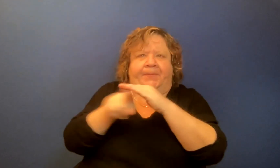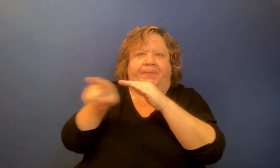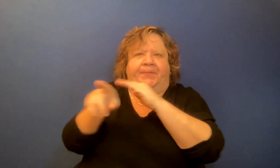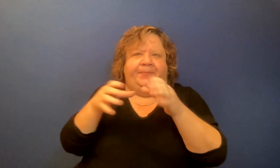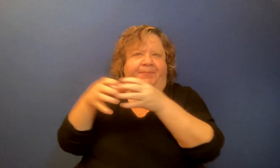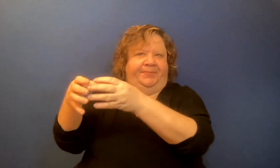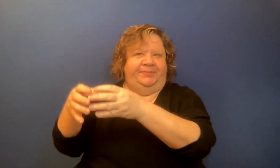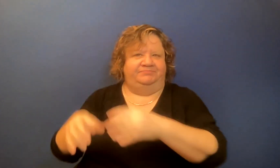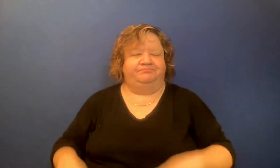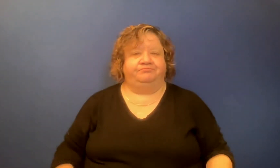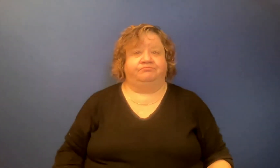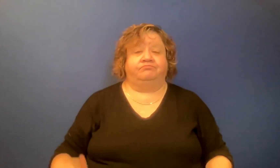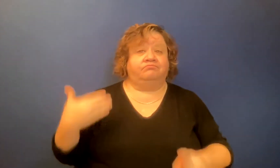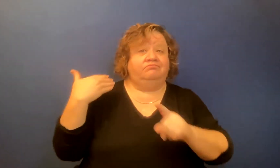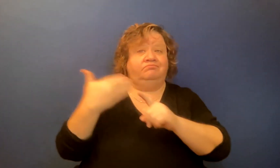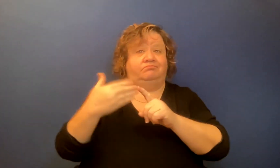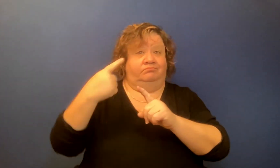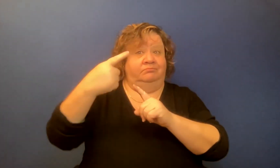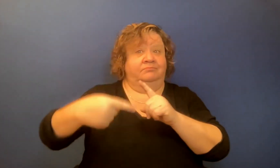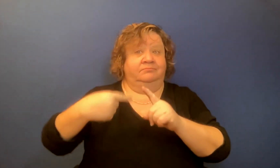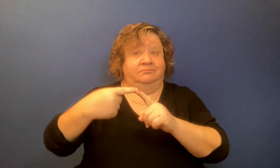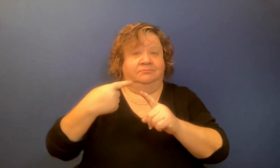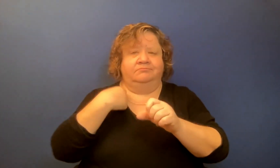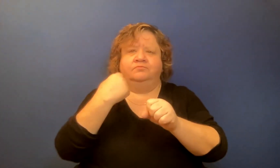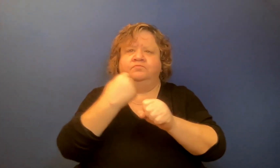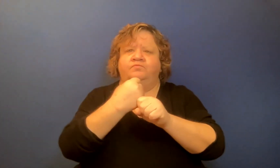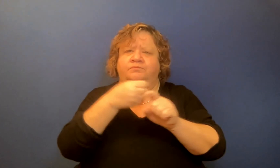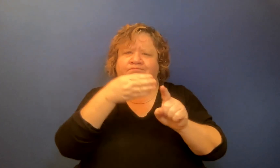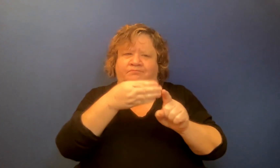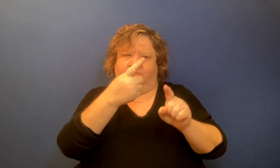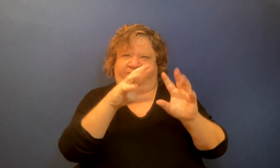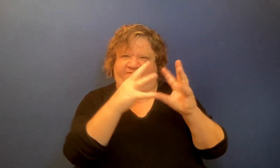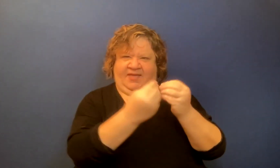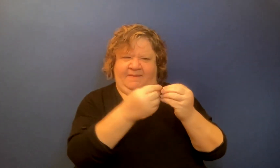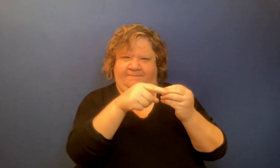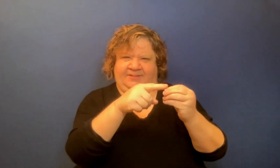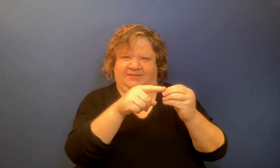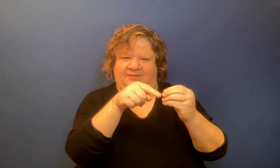mostly in the context of ensuring that caregivers have the skills they need to